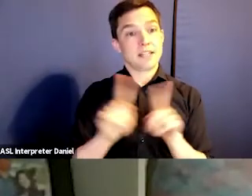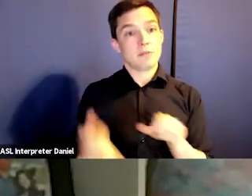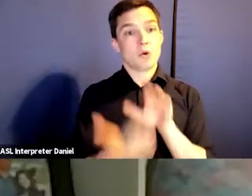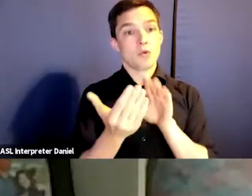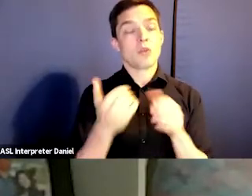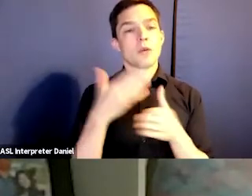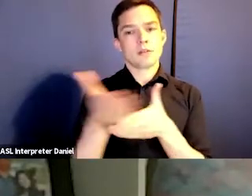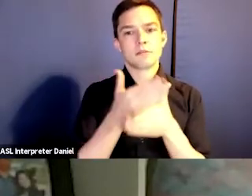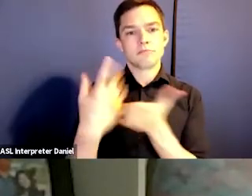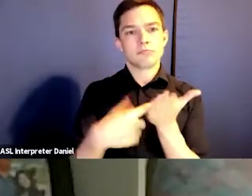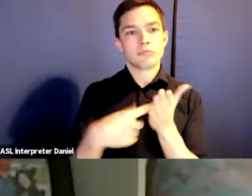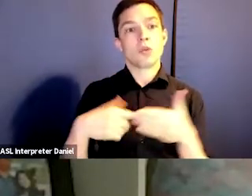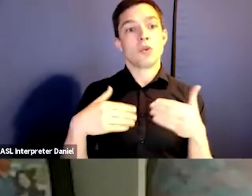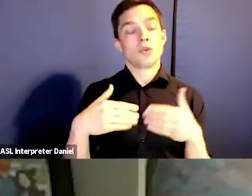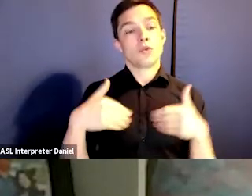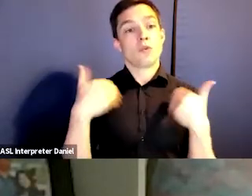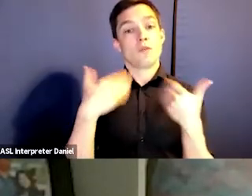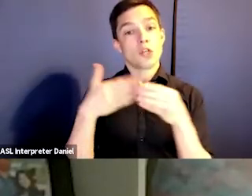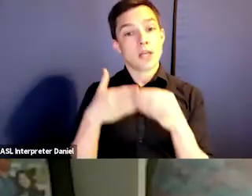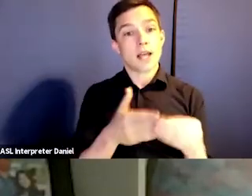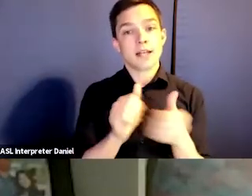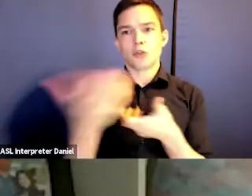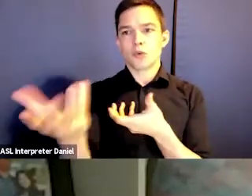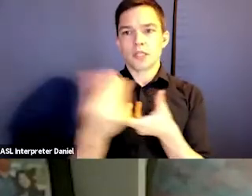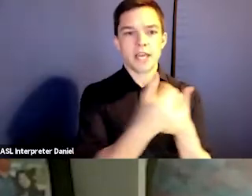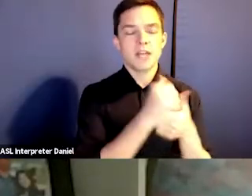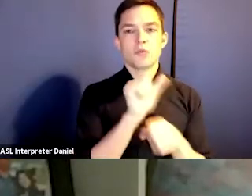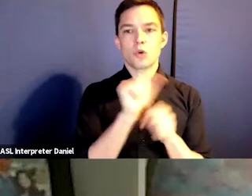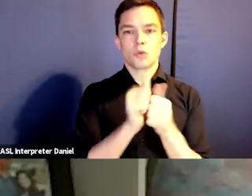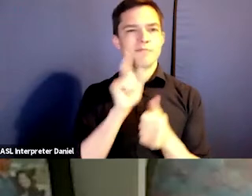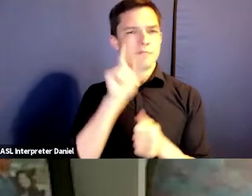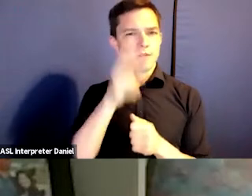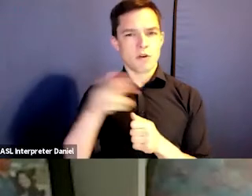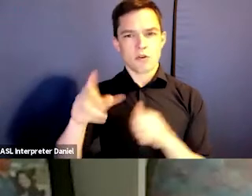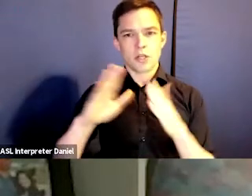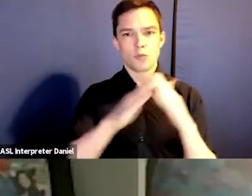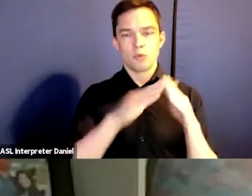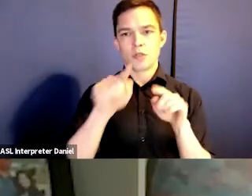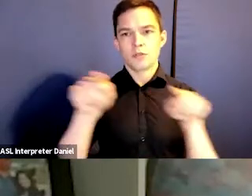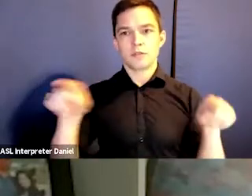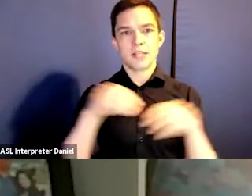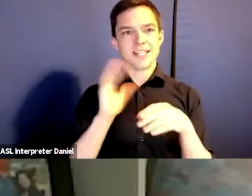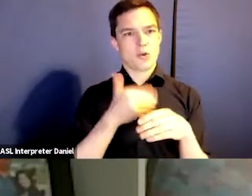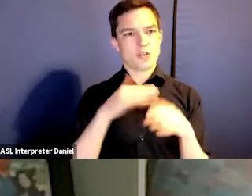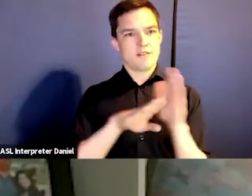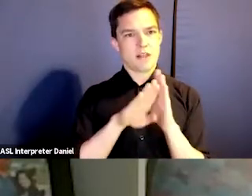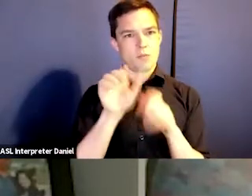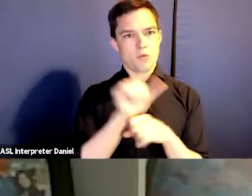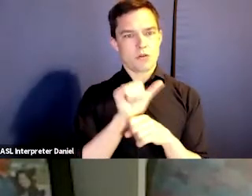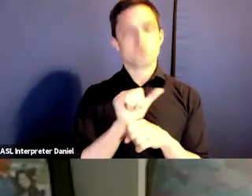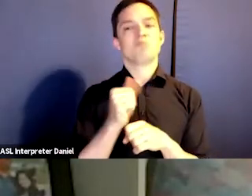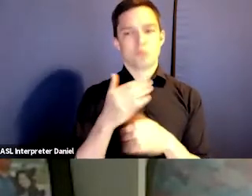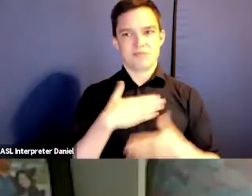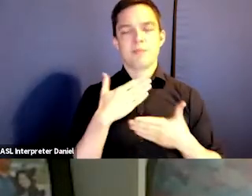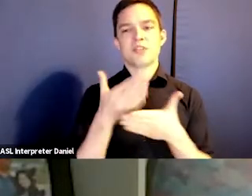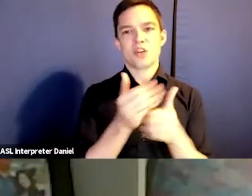develop useful guidance on how to engage and work with deaf and hard of hearing communities in our development work, which we're happy to share with